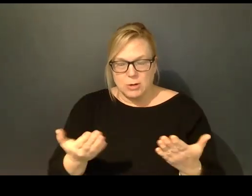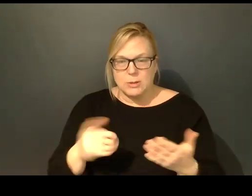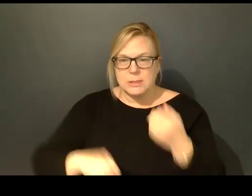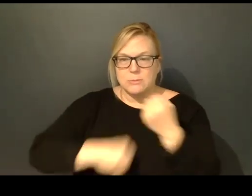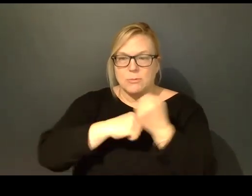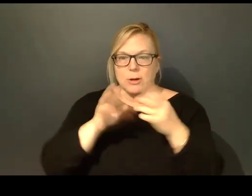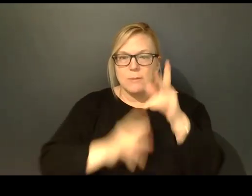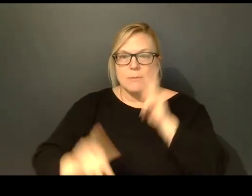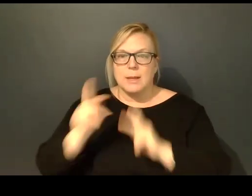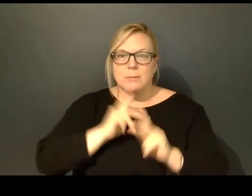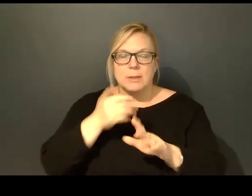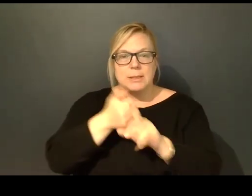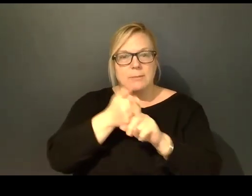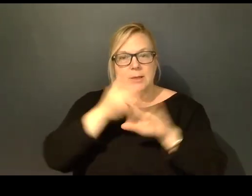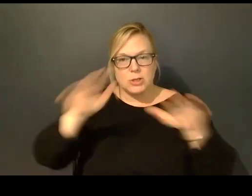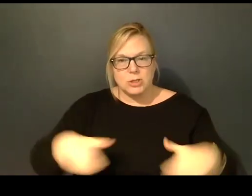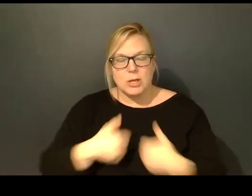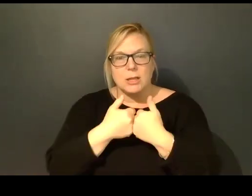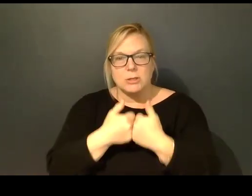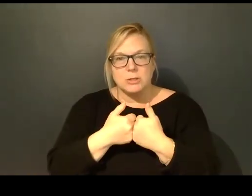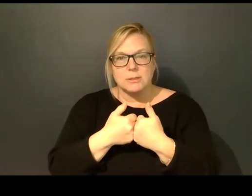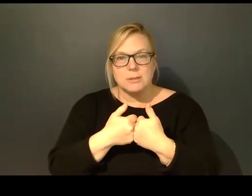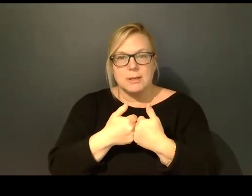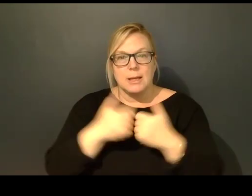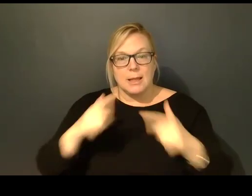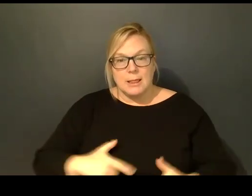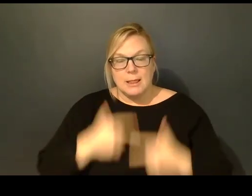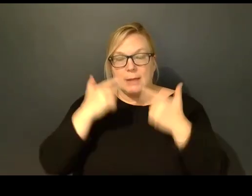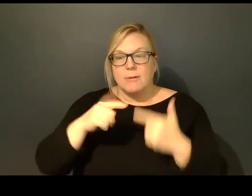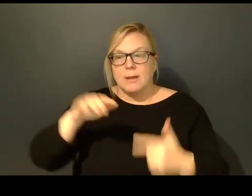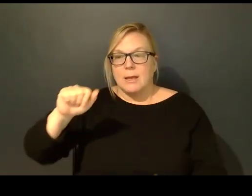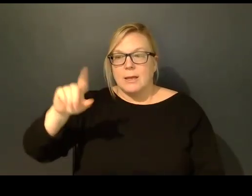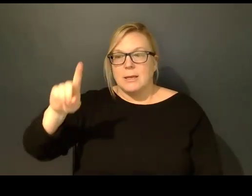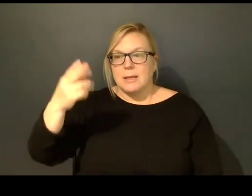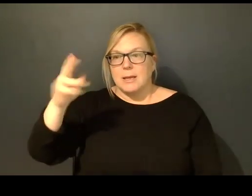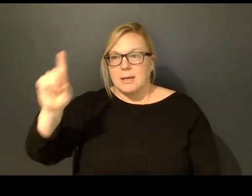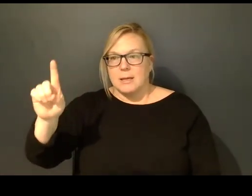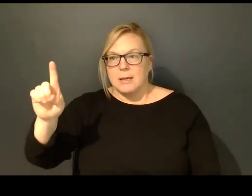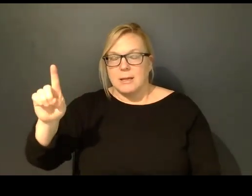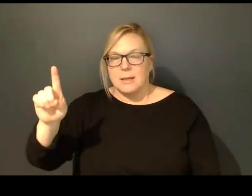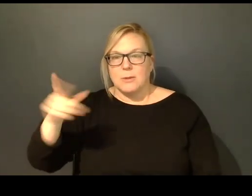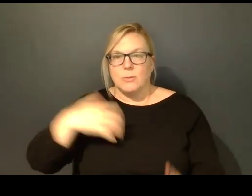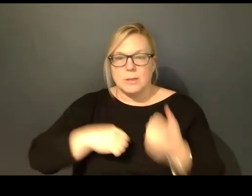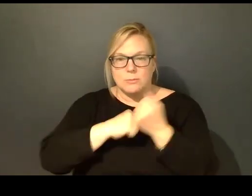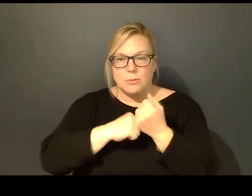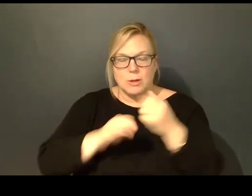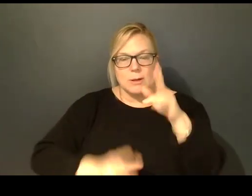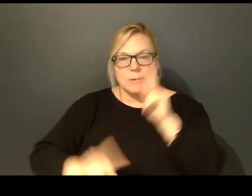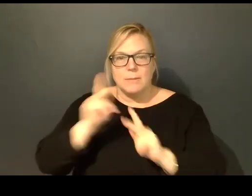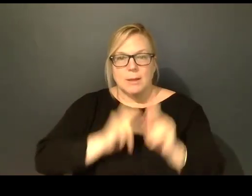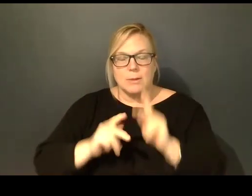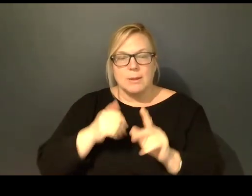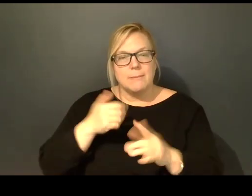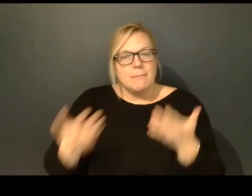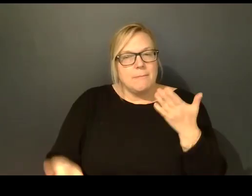had challenges with the law and live with ADHD. Also, we support folks that might